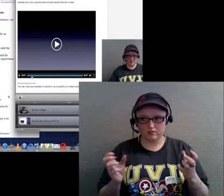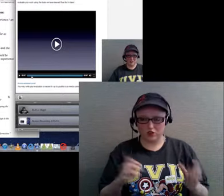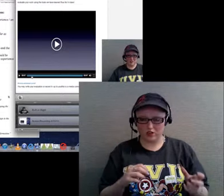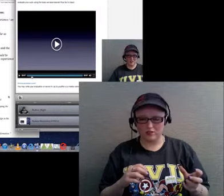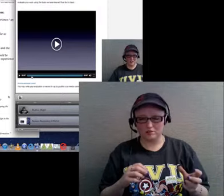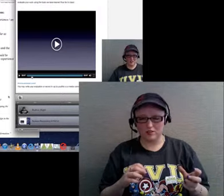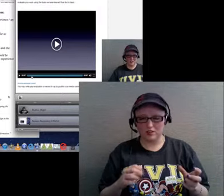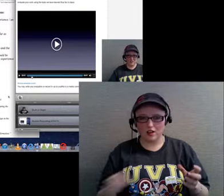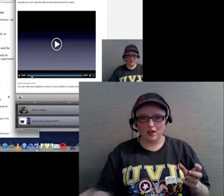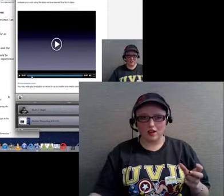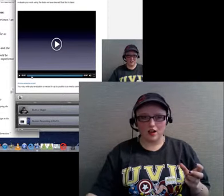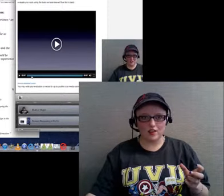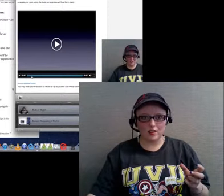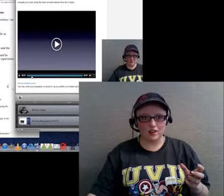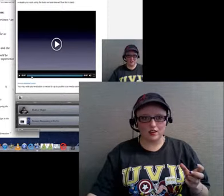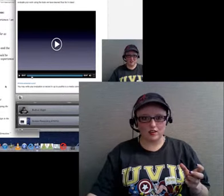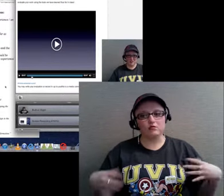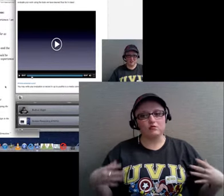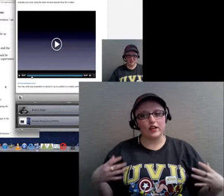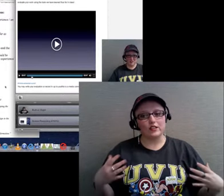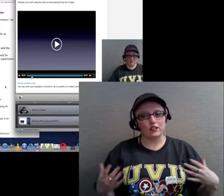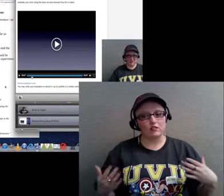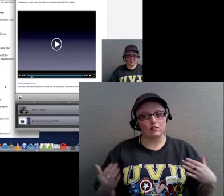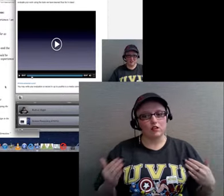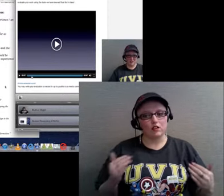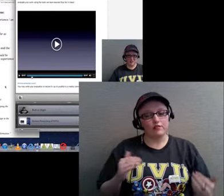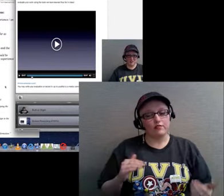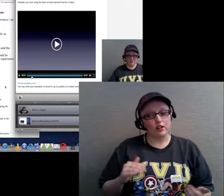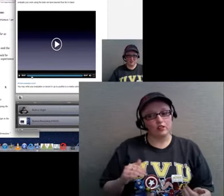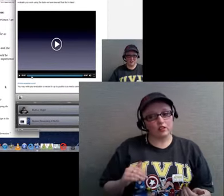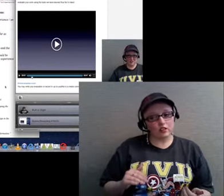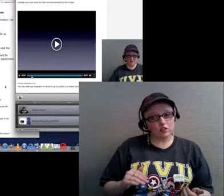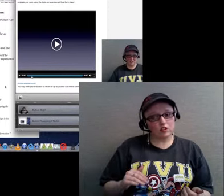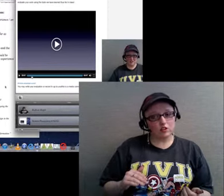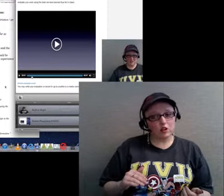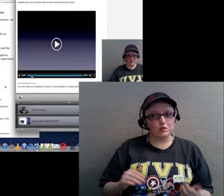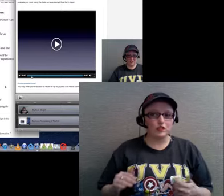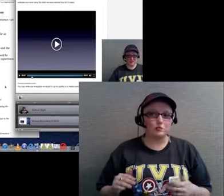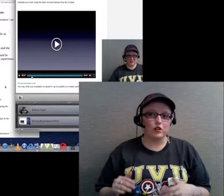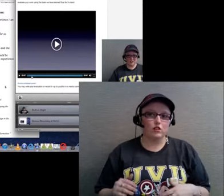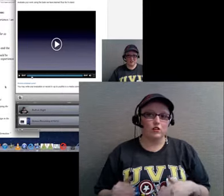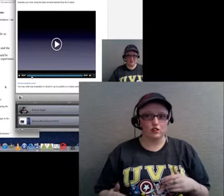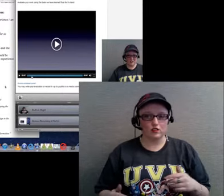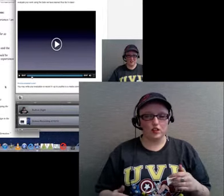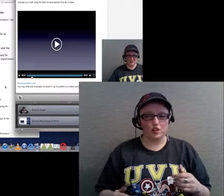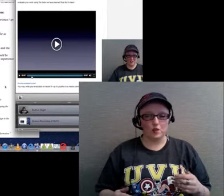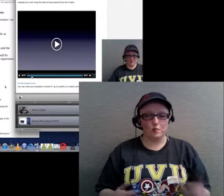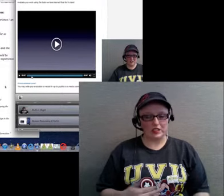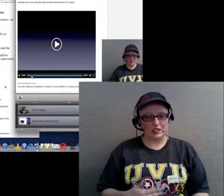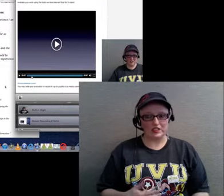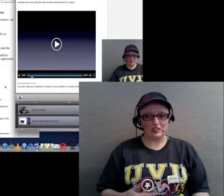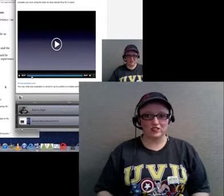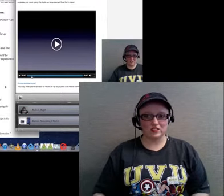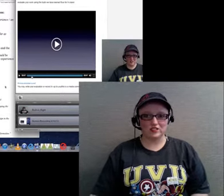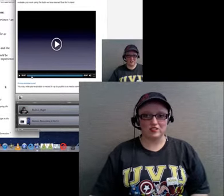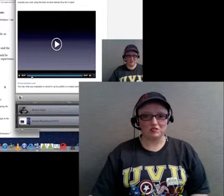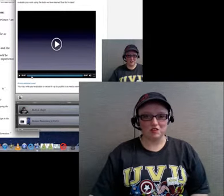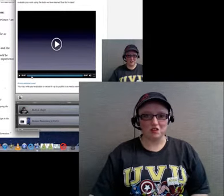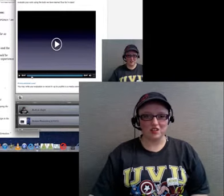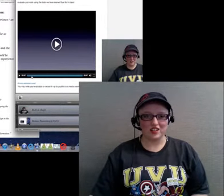that distracted me, I think I did a fairly good job, at least better than